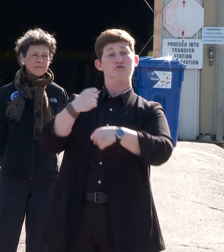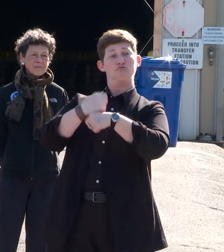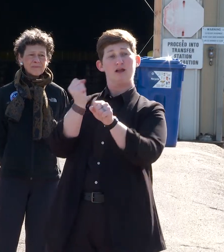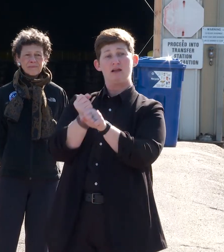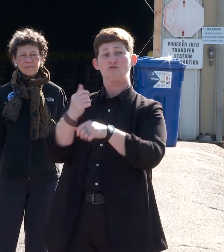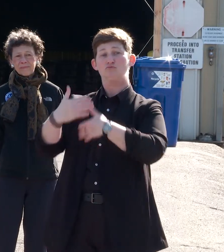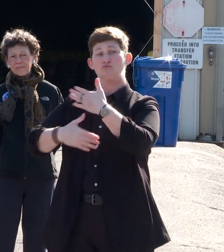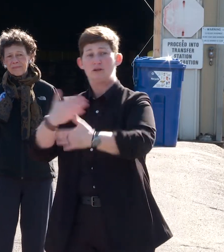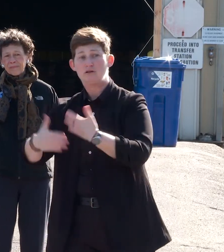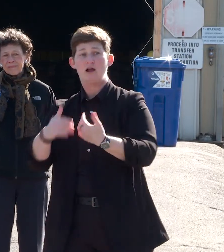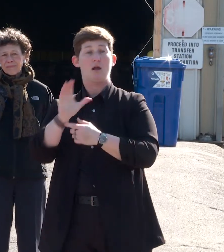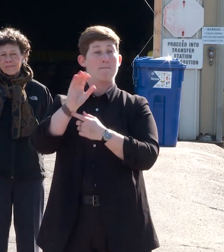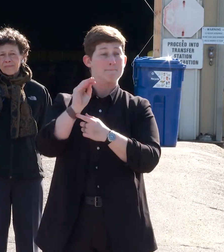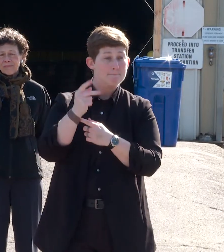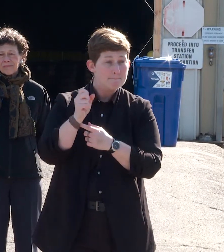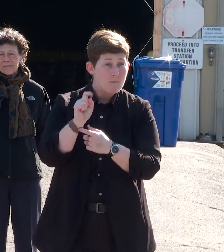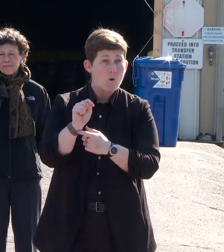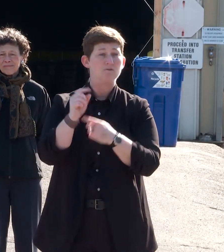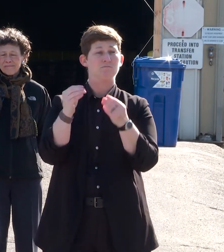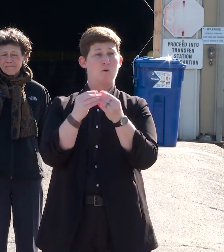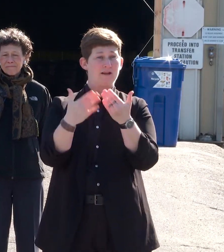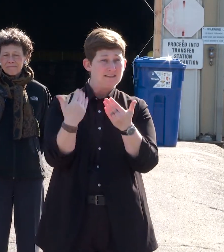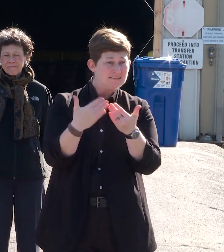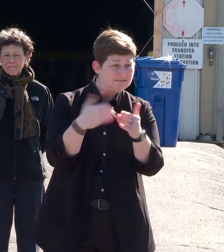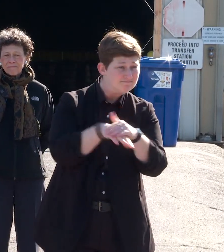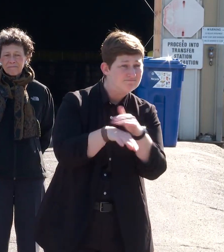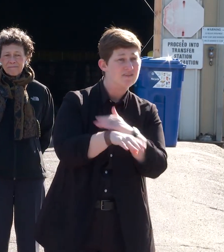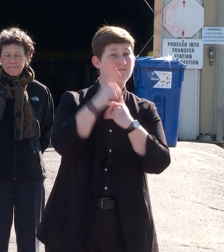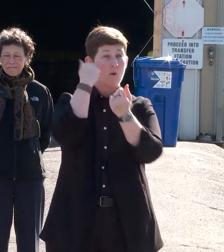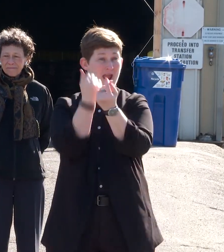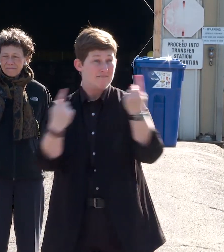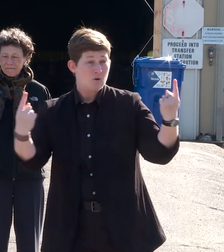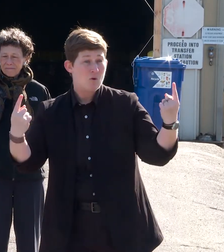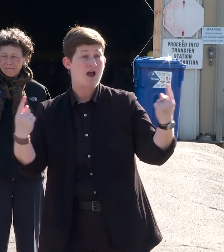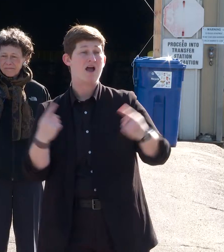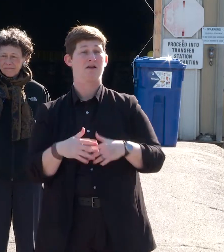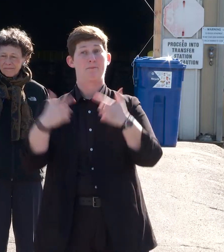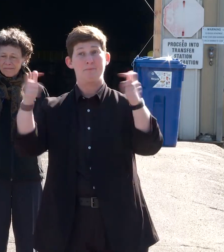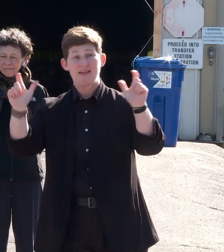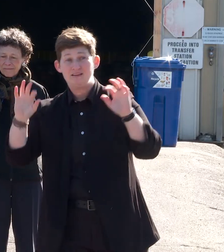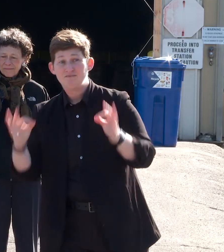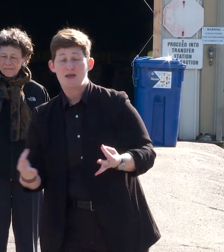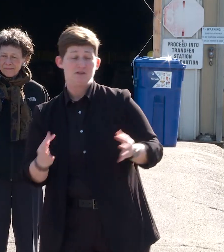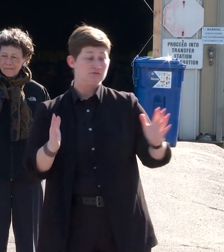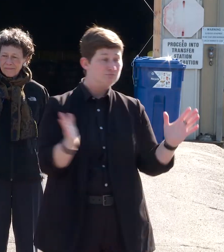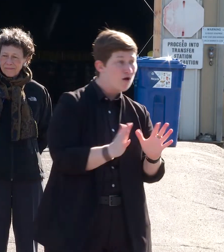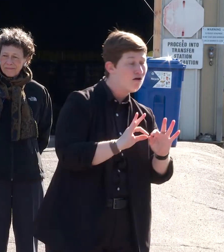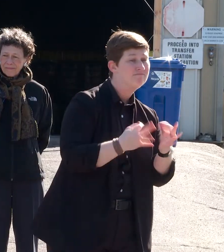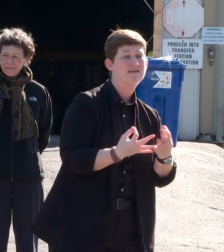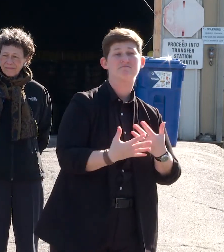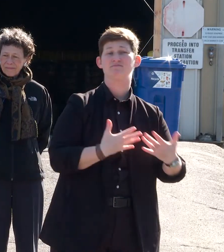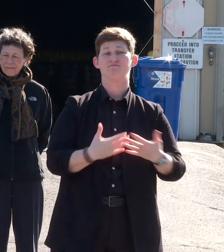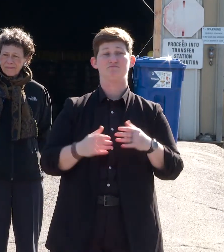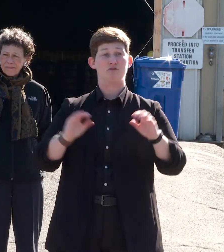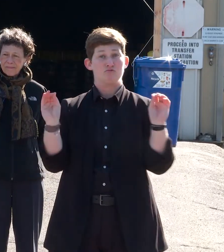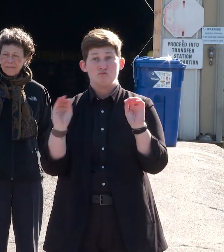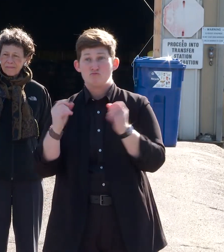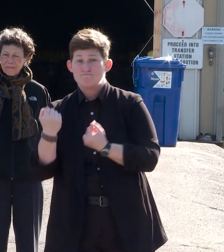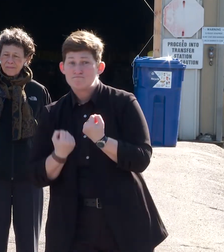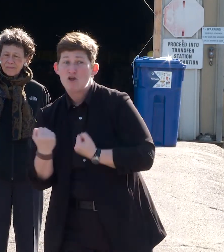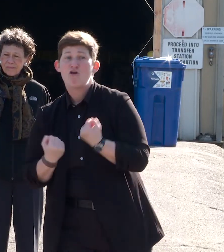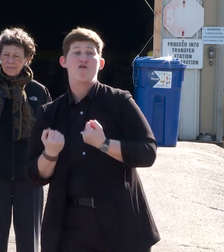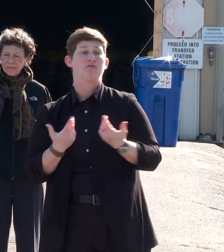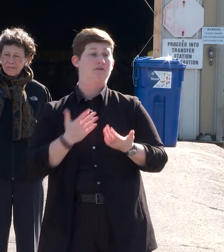for everyone, for people that live in multifamily housing, for people who might not have personal vehicles or less access